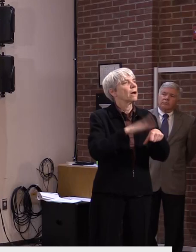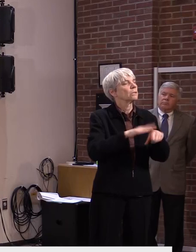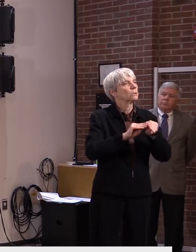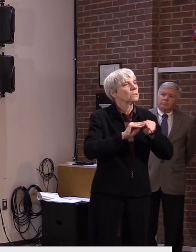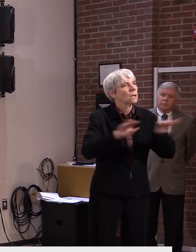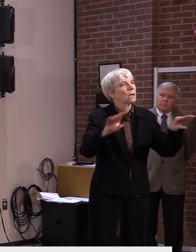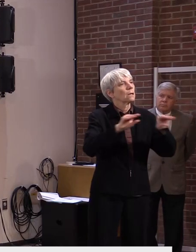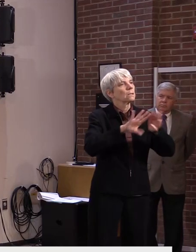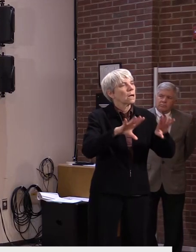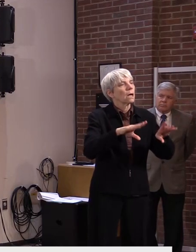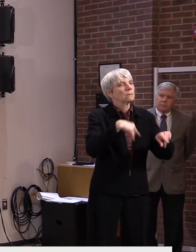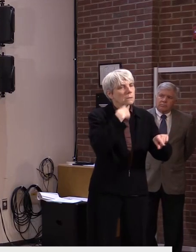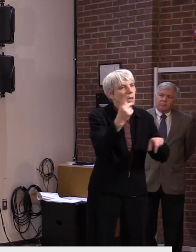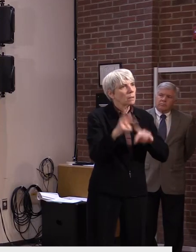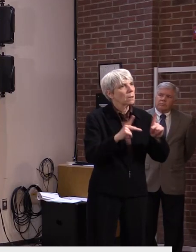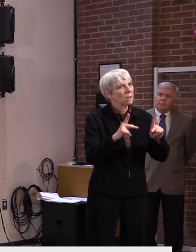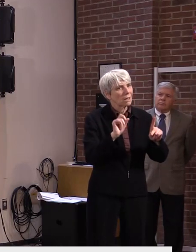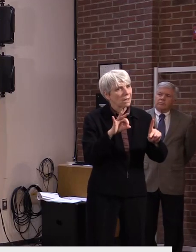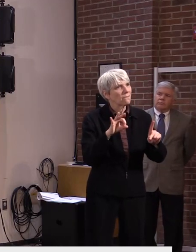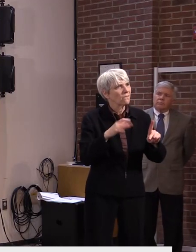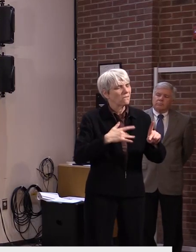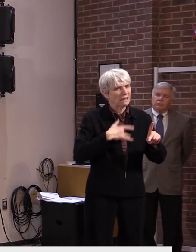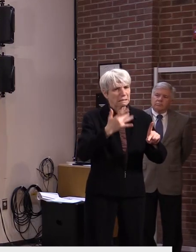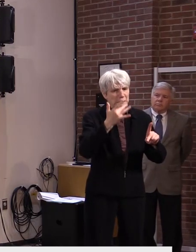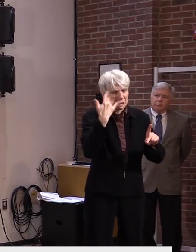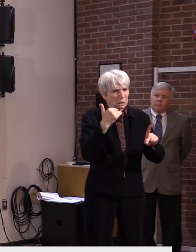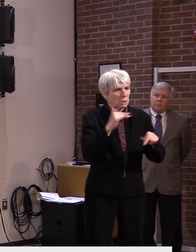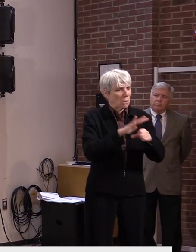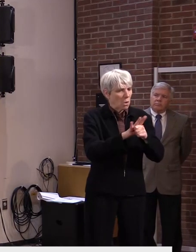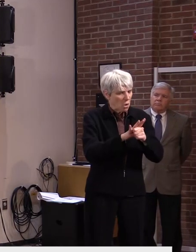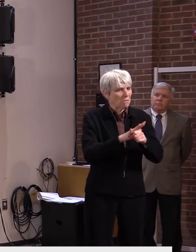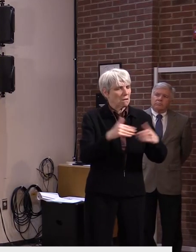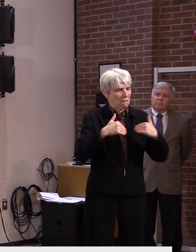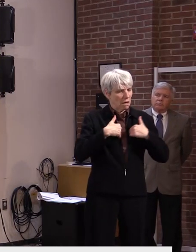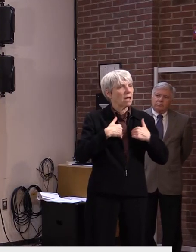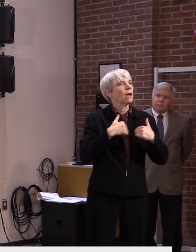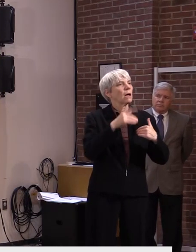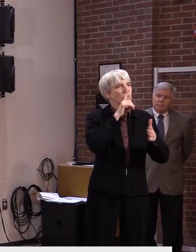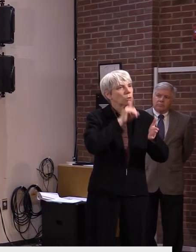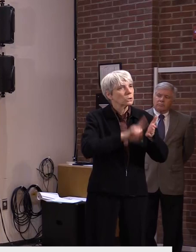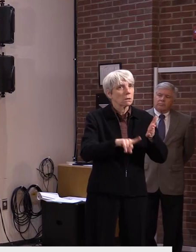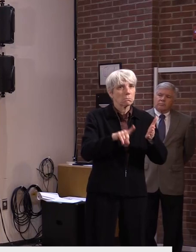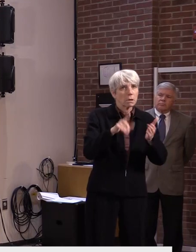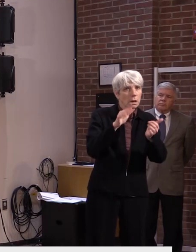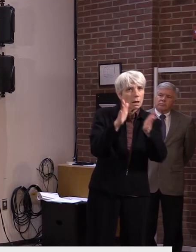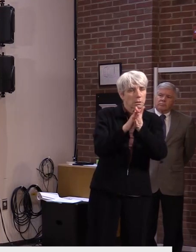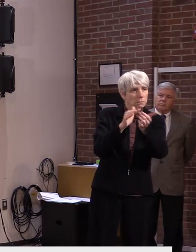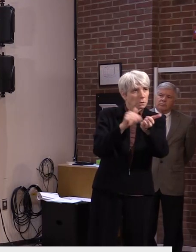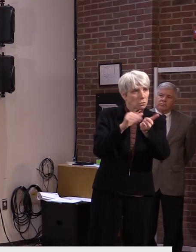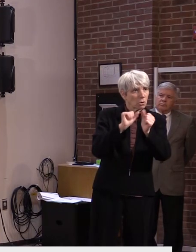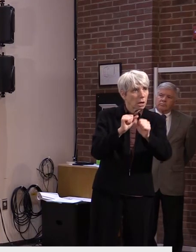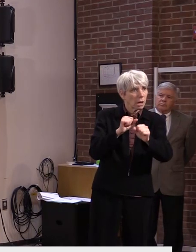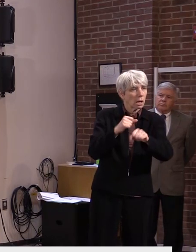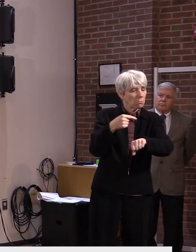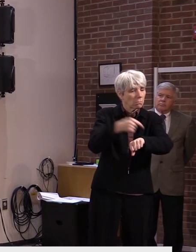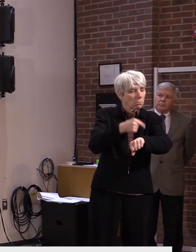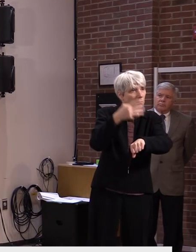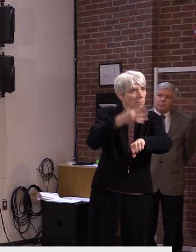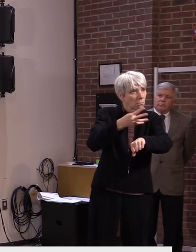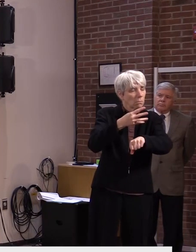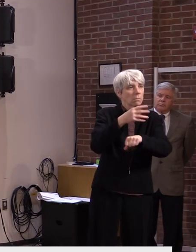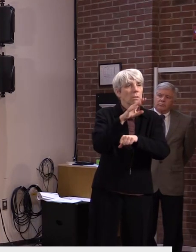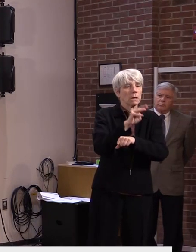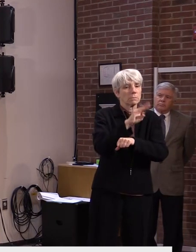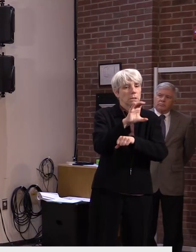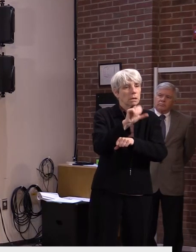intensive. It's not easy. But this new pill that Merck has come out with,